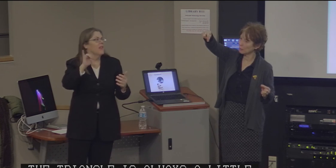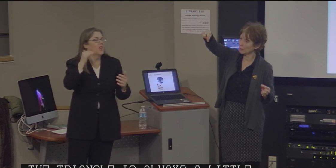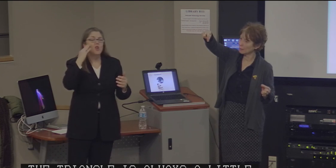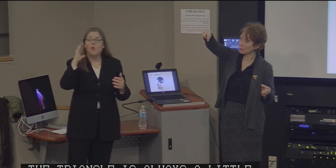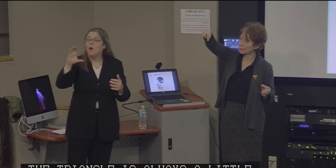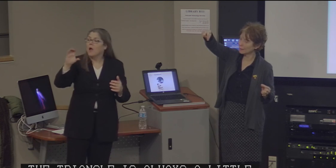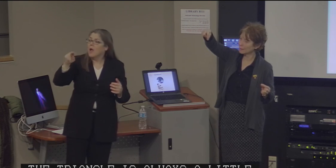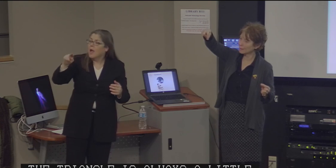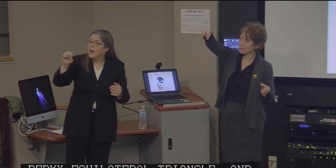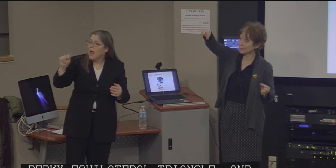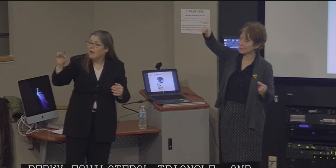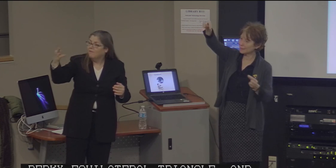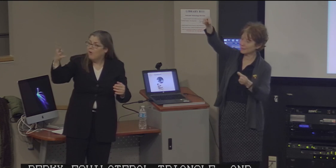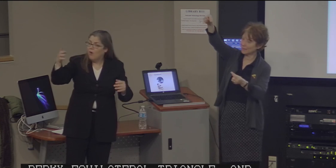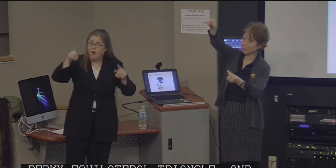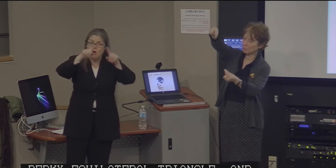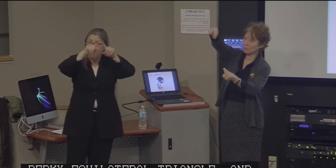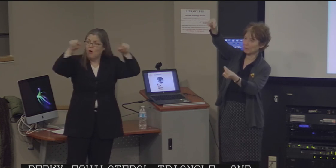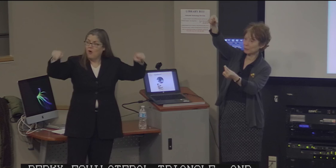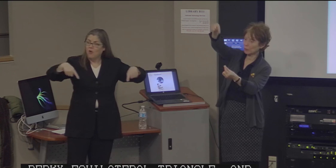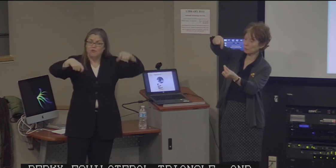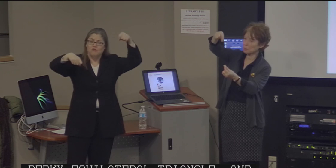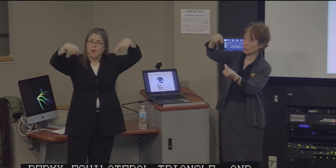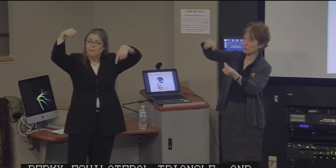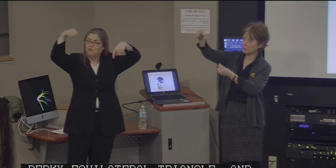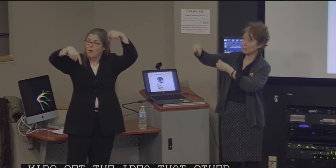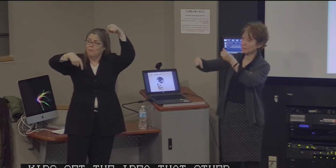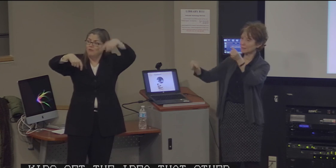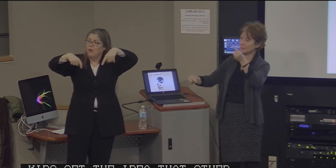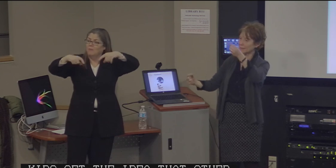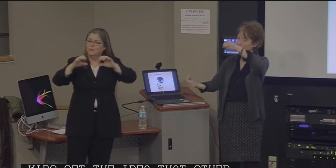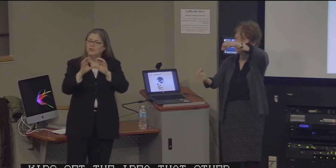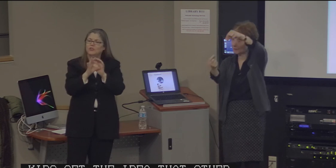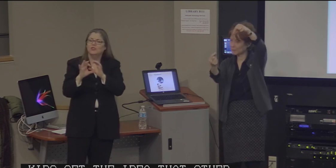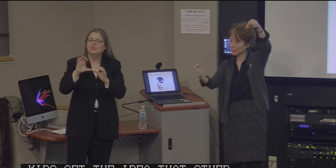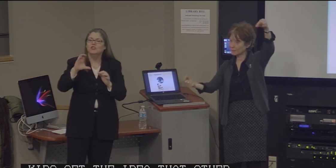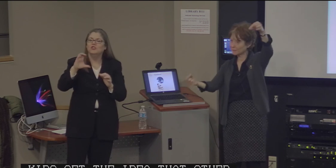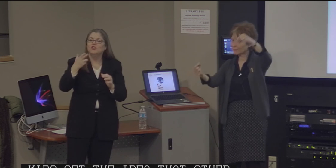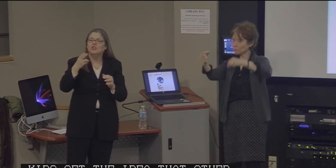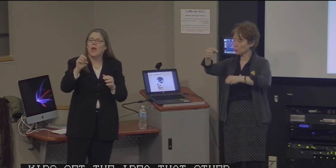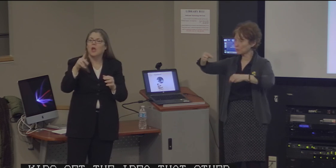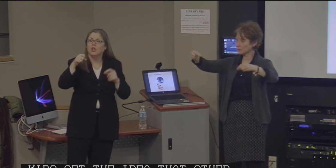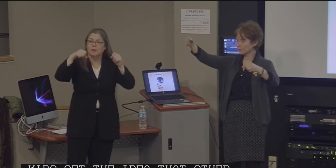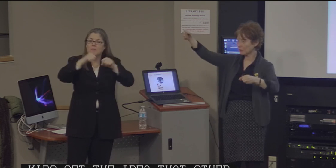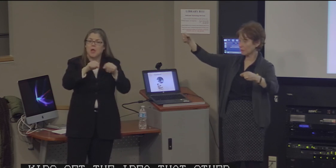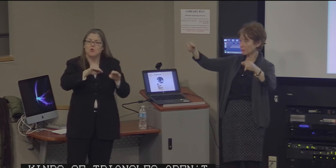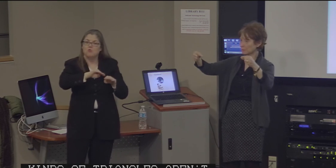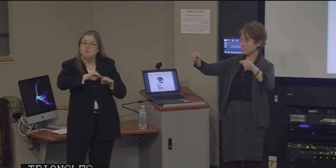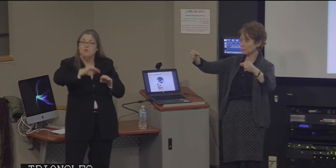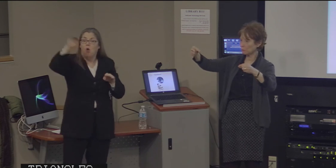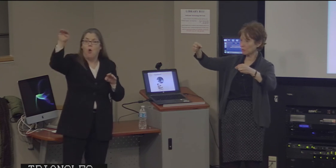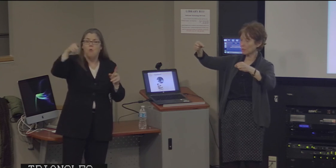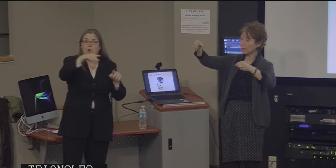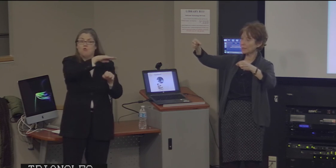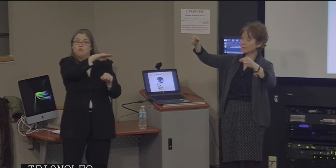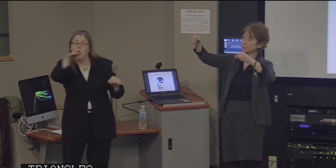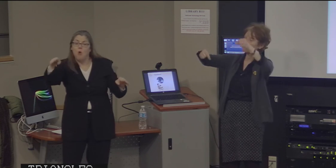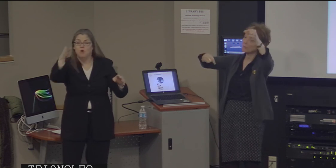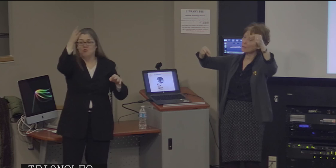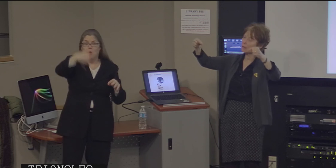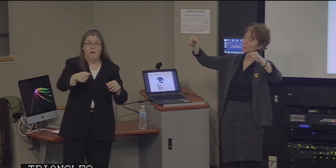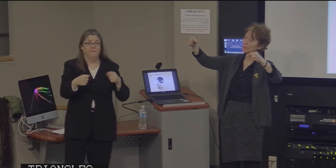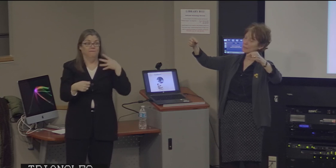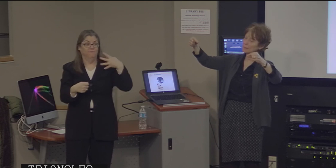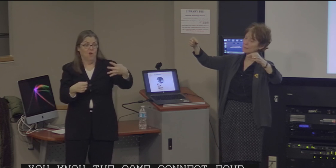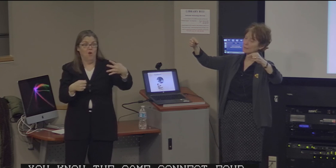Four? It's a game where you have to drop checkers into things and make rows or columns of four. It's sort of